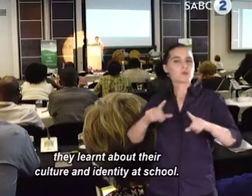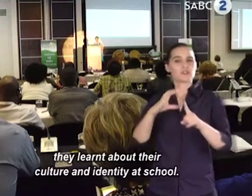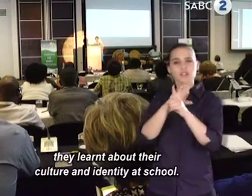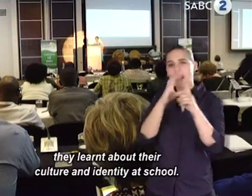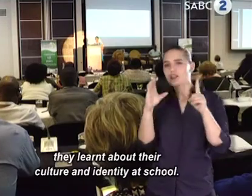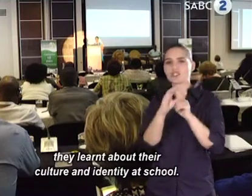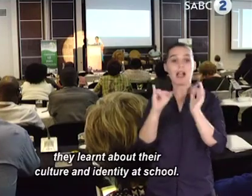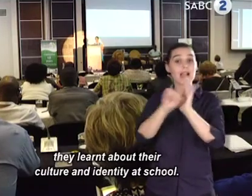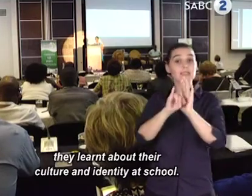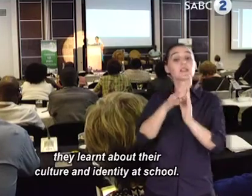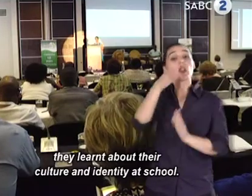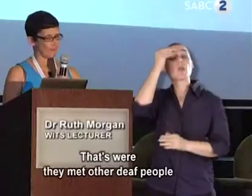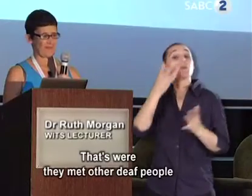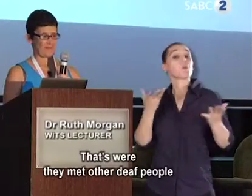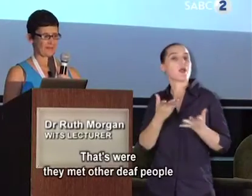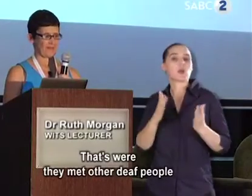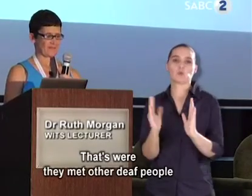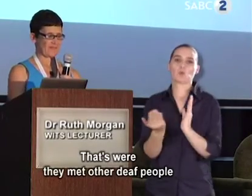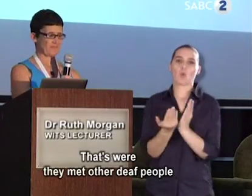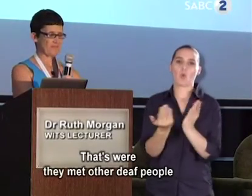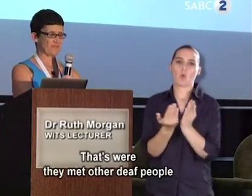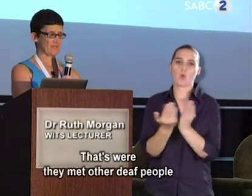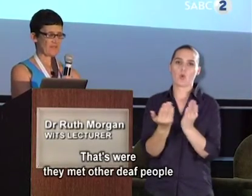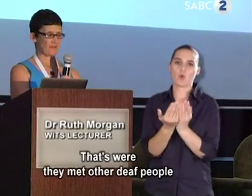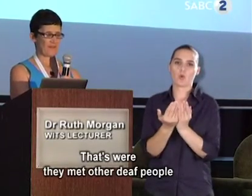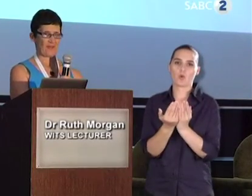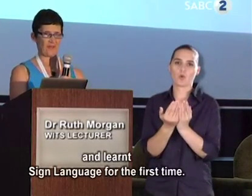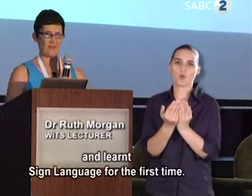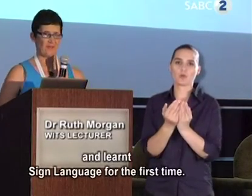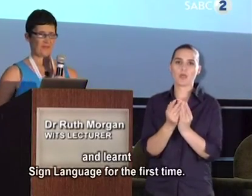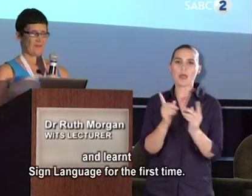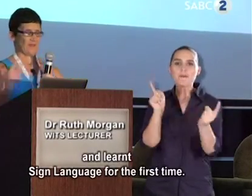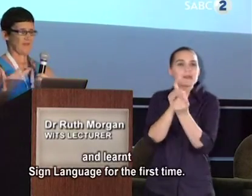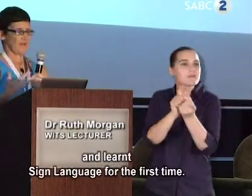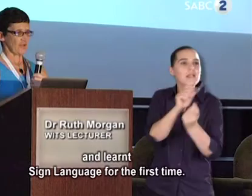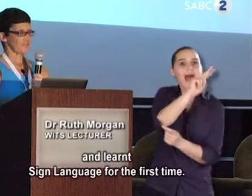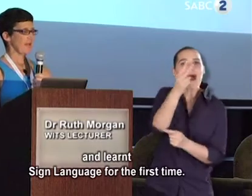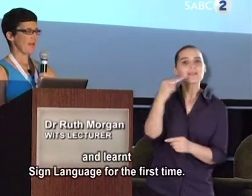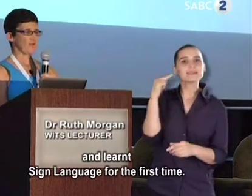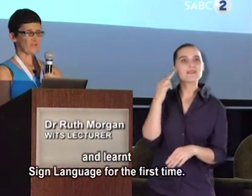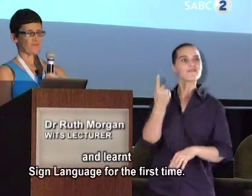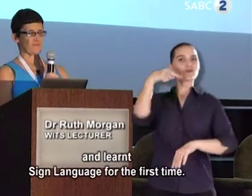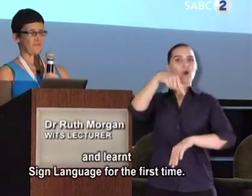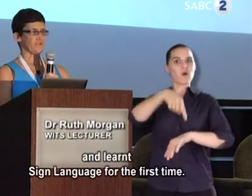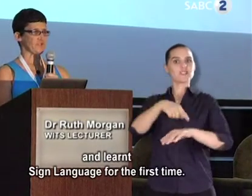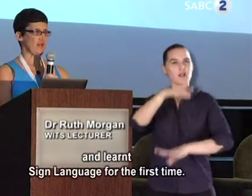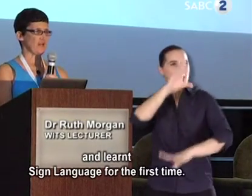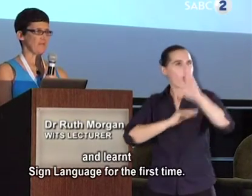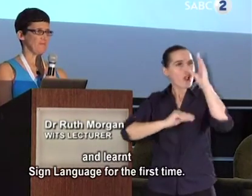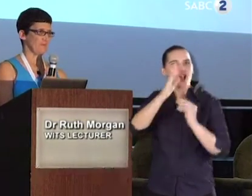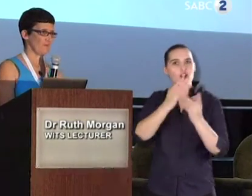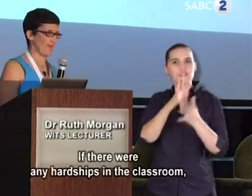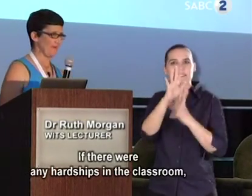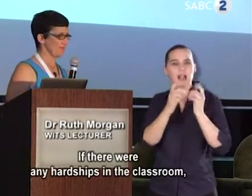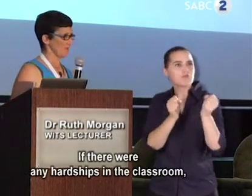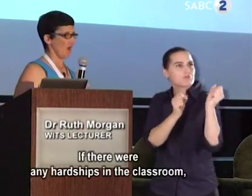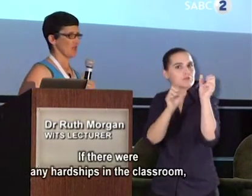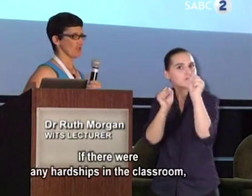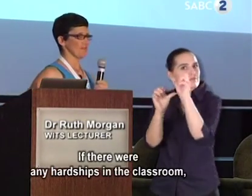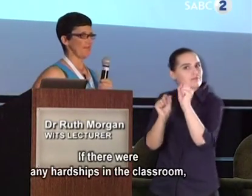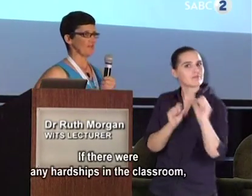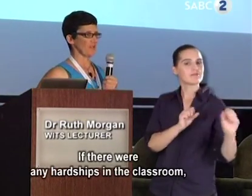when they went to school. That's where they met other deaf people. That's where they learned sign language for the first time.